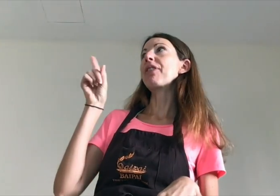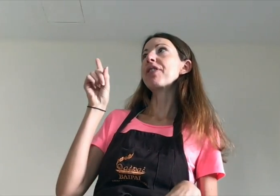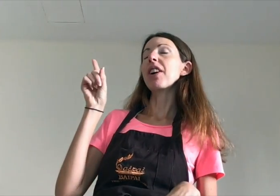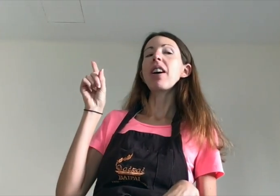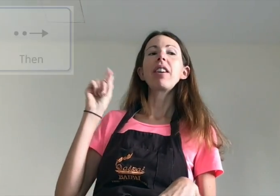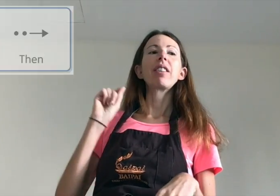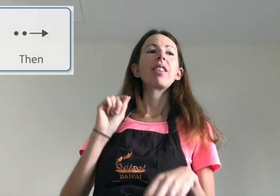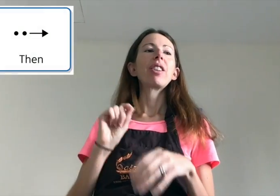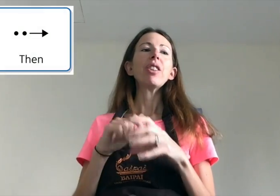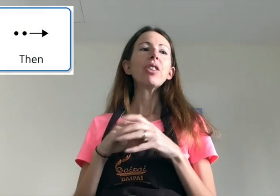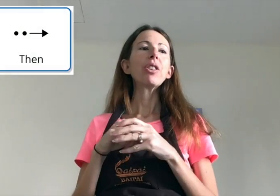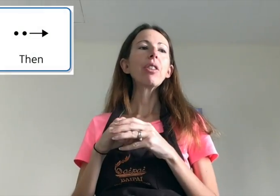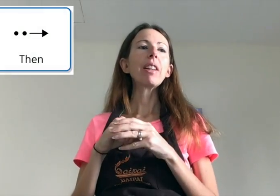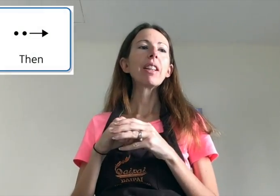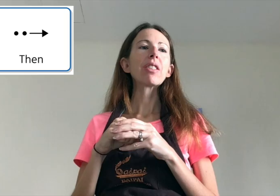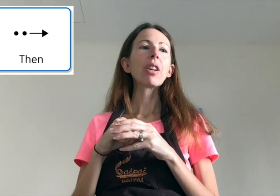After, you need to